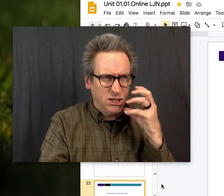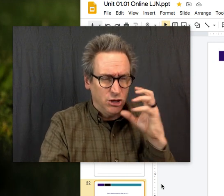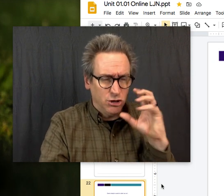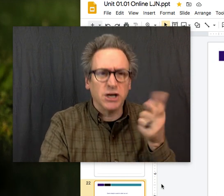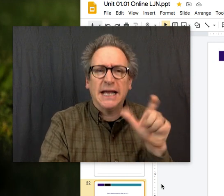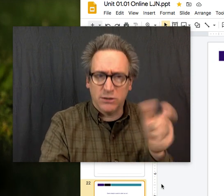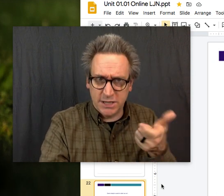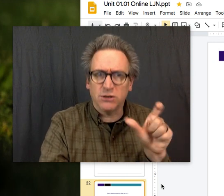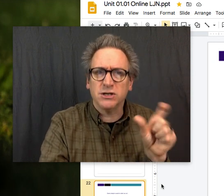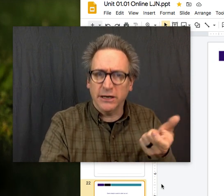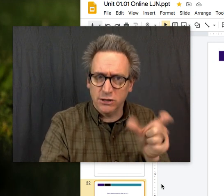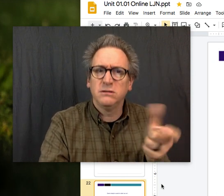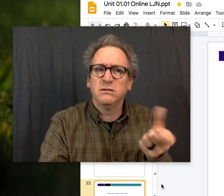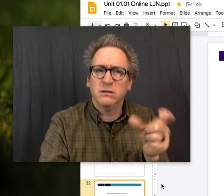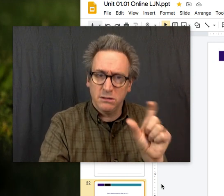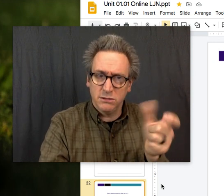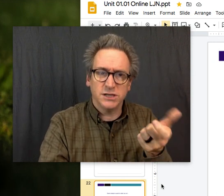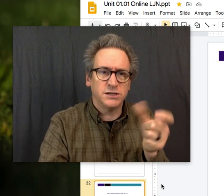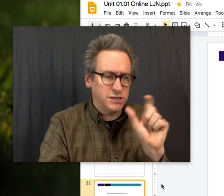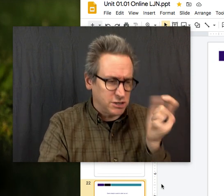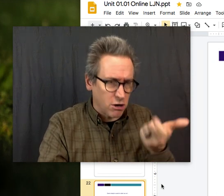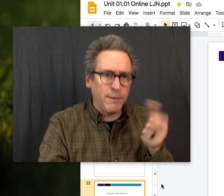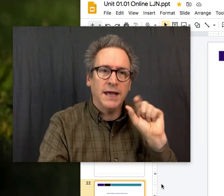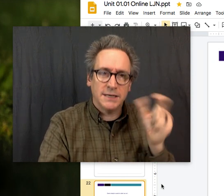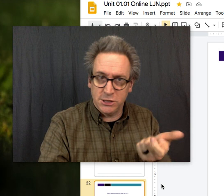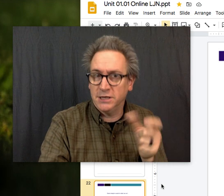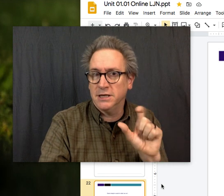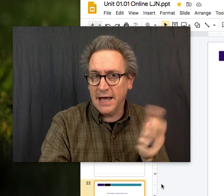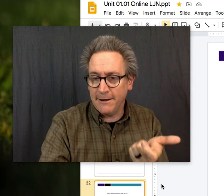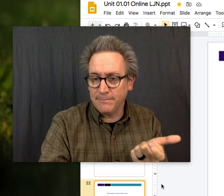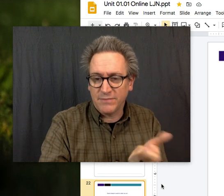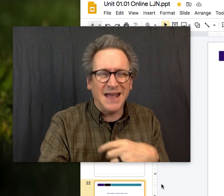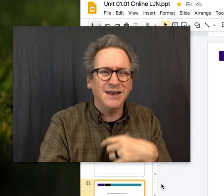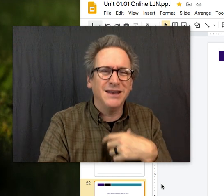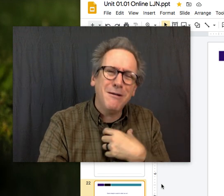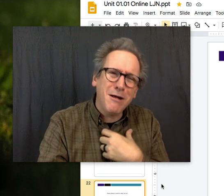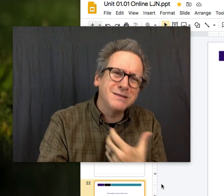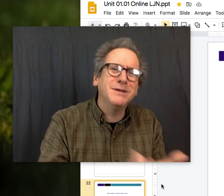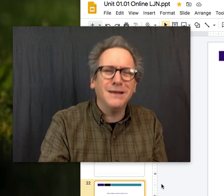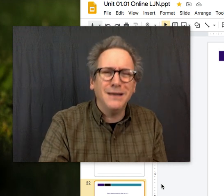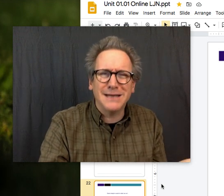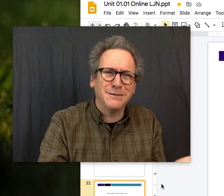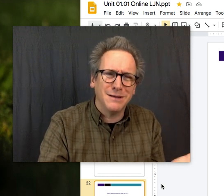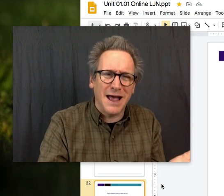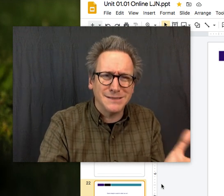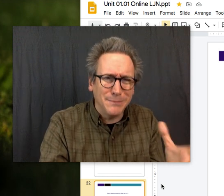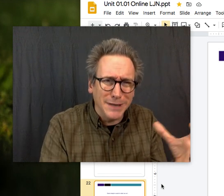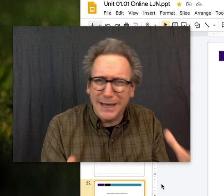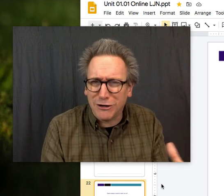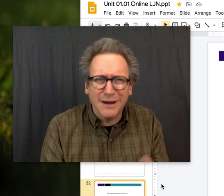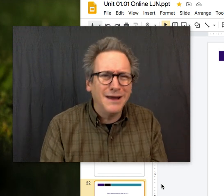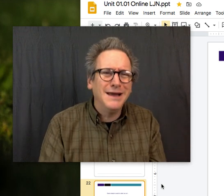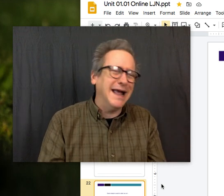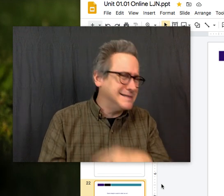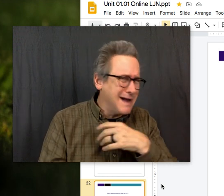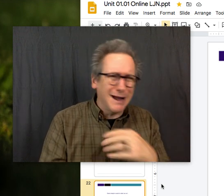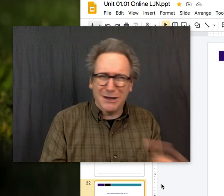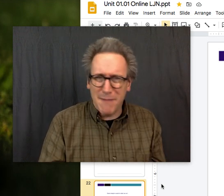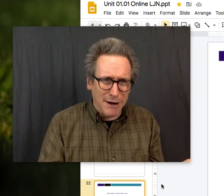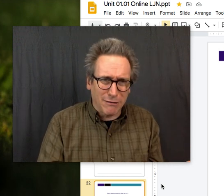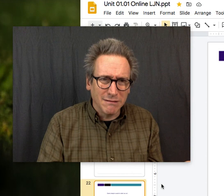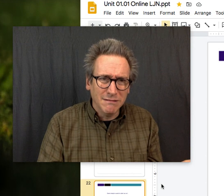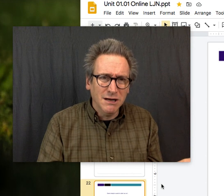theirs. You're going to get those interchanged. Just start paying attention to that. And ultimately, as a beginner, it's